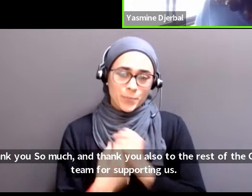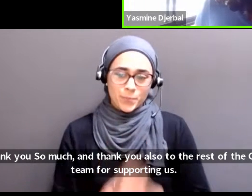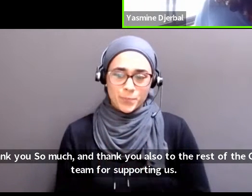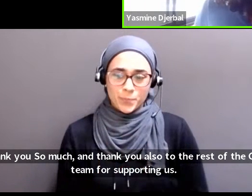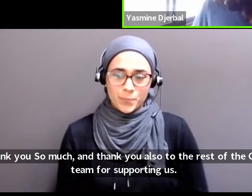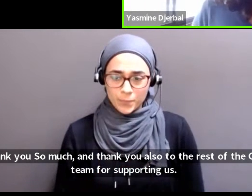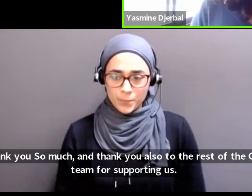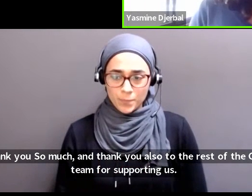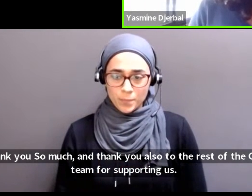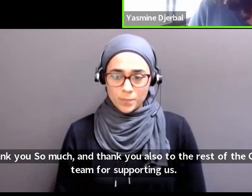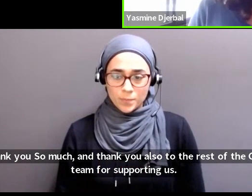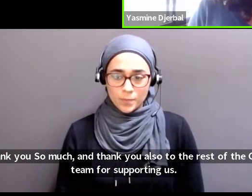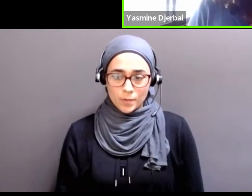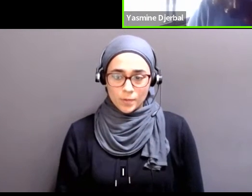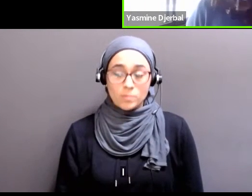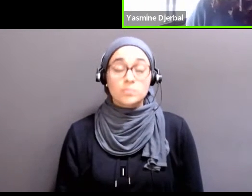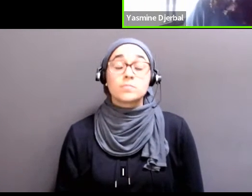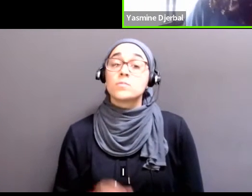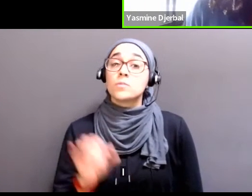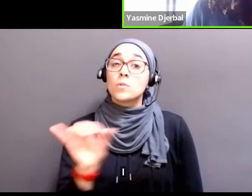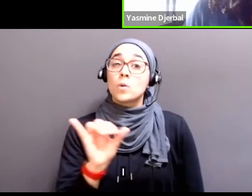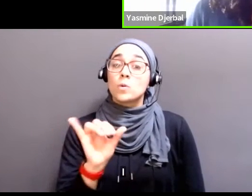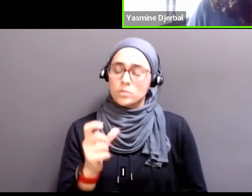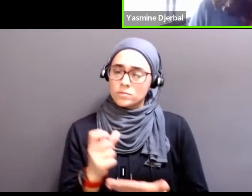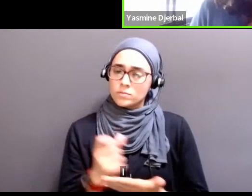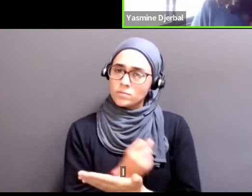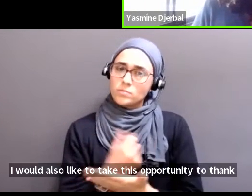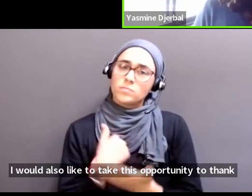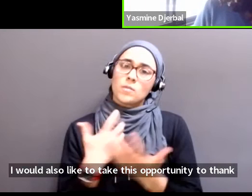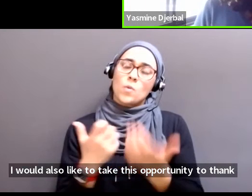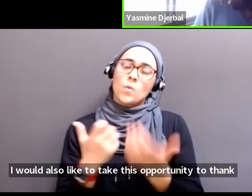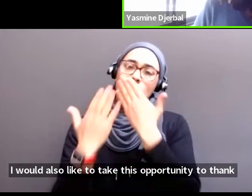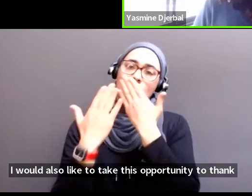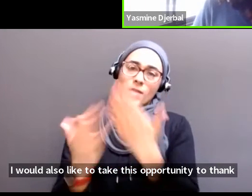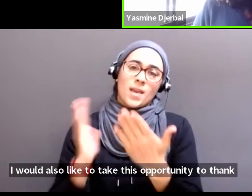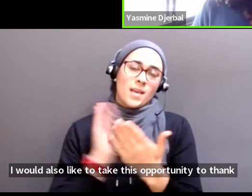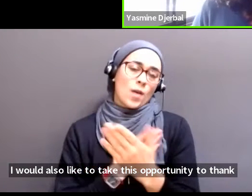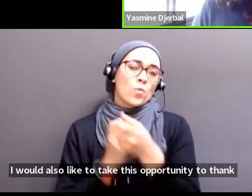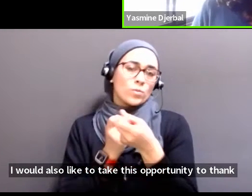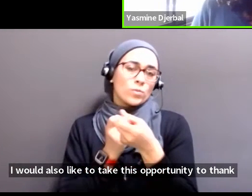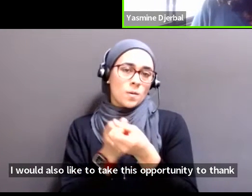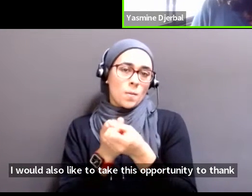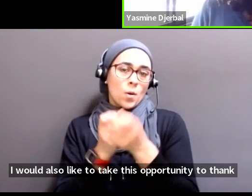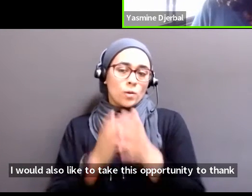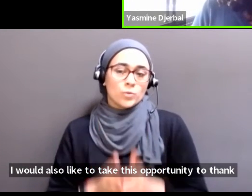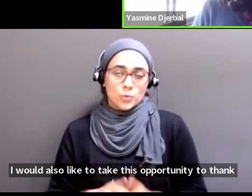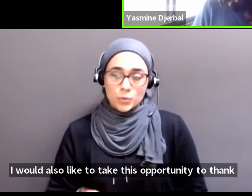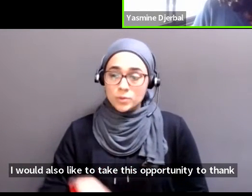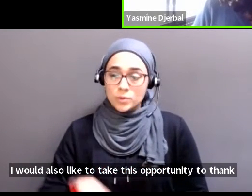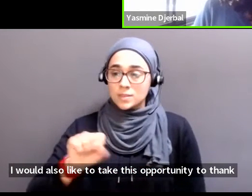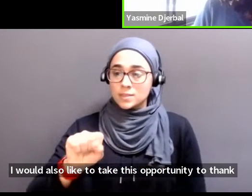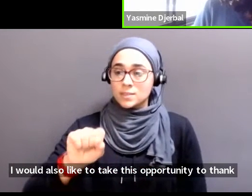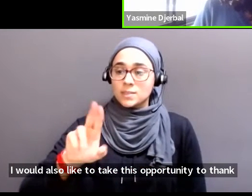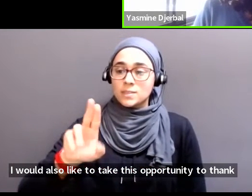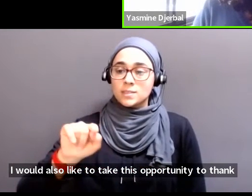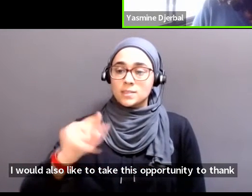I would also like to take this opportunity to thank our sponsors, the Sutherland Visitorship